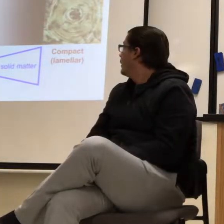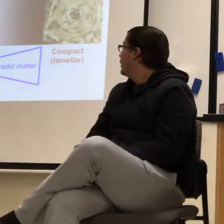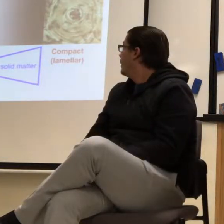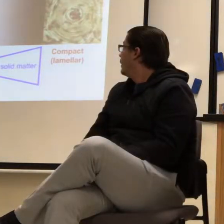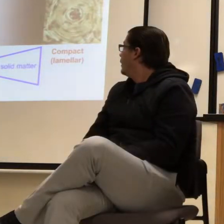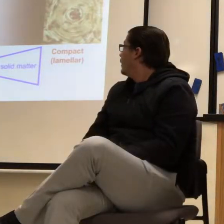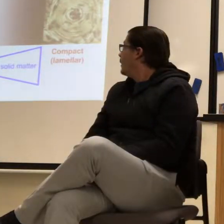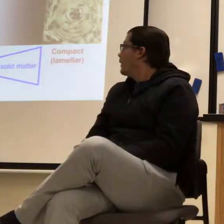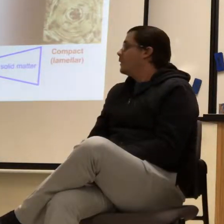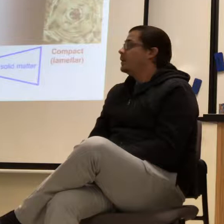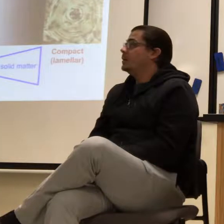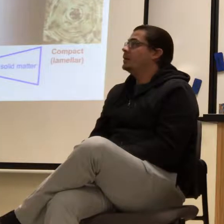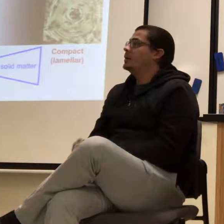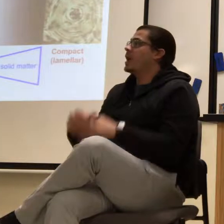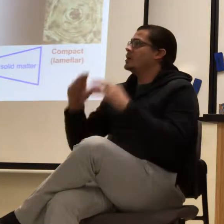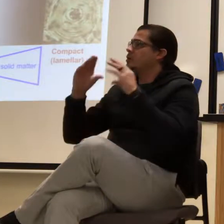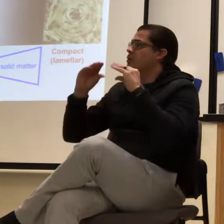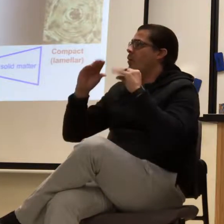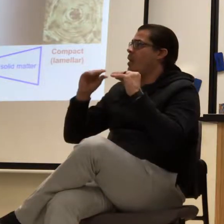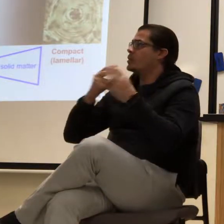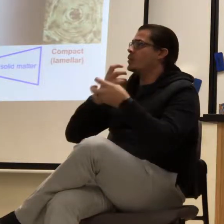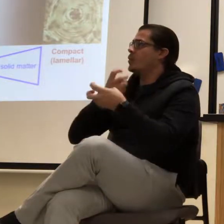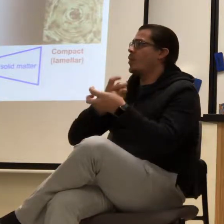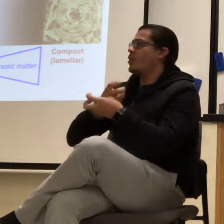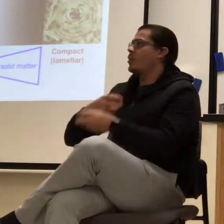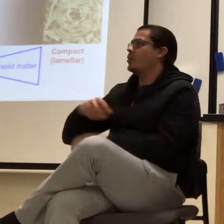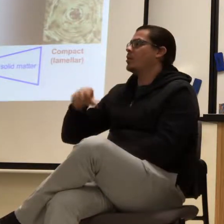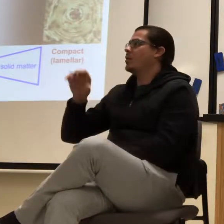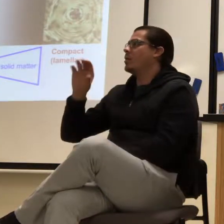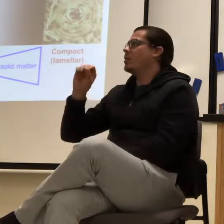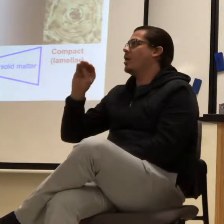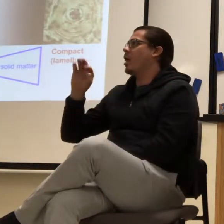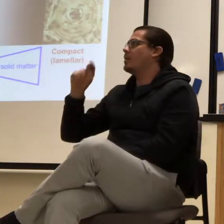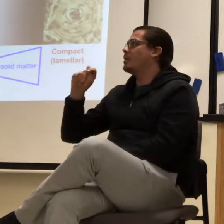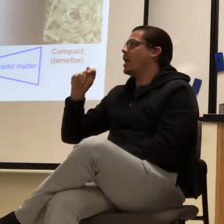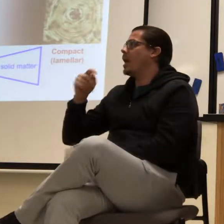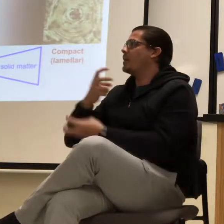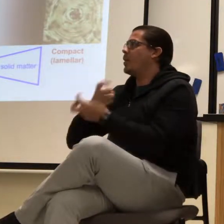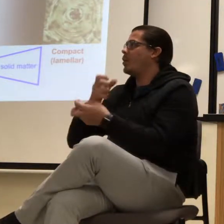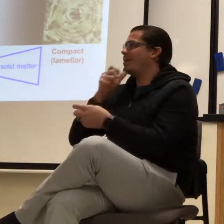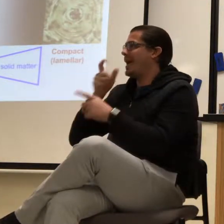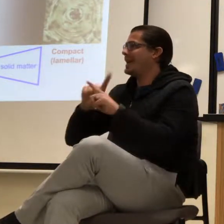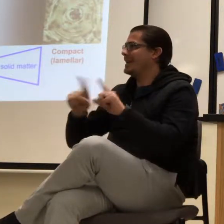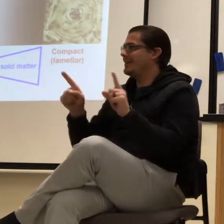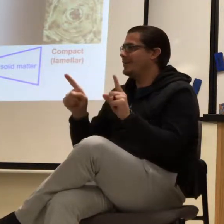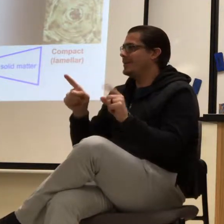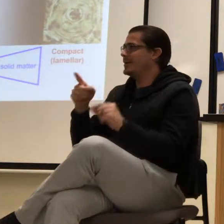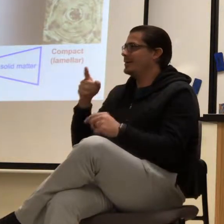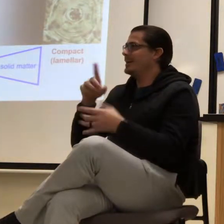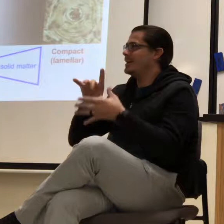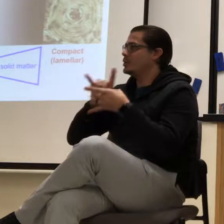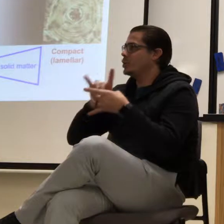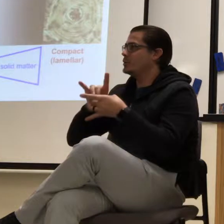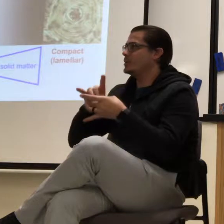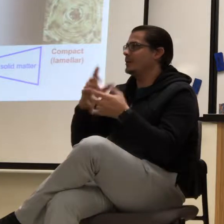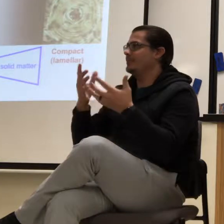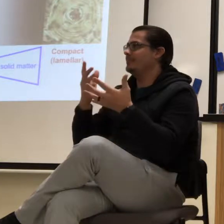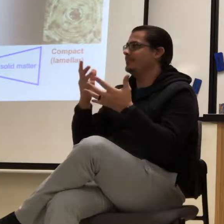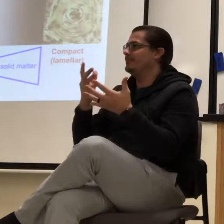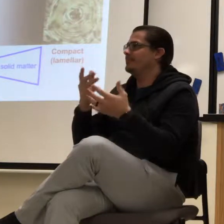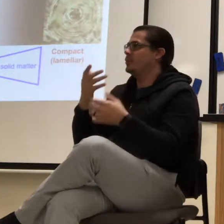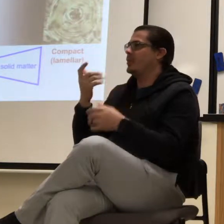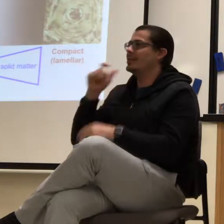how spongy bone and compact bone, they don't differ in the content of